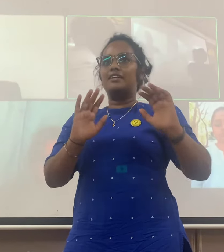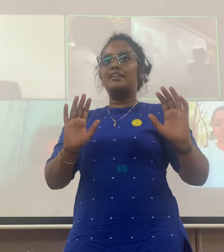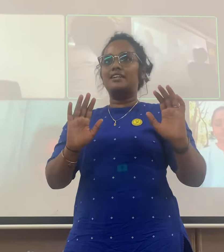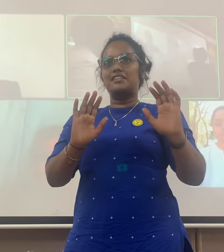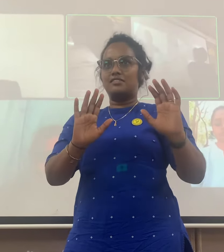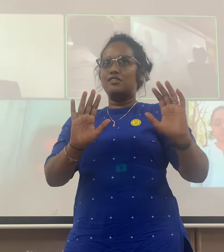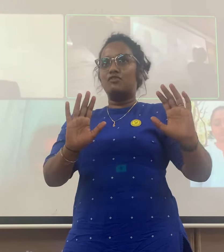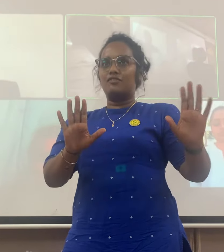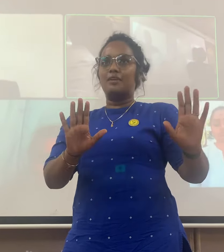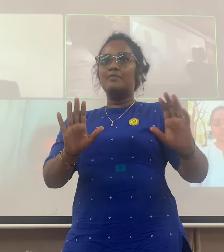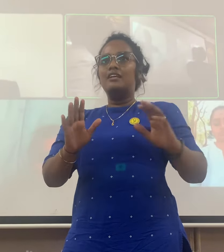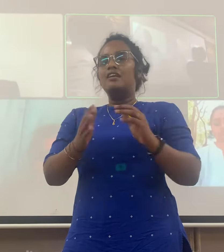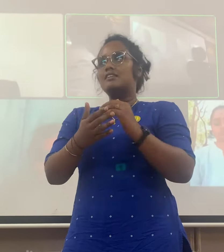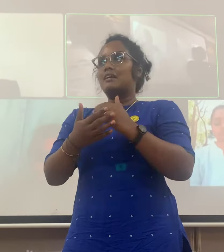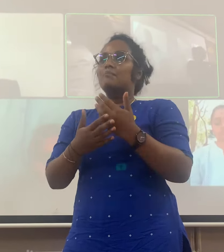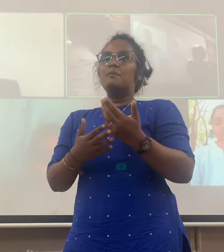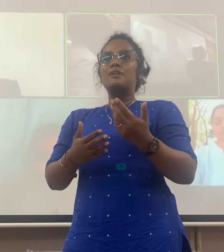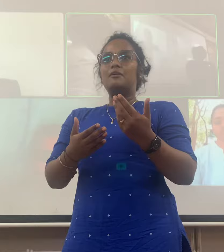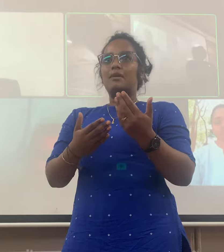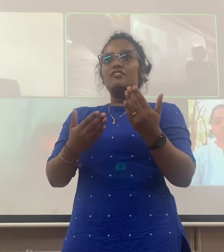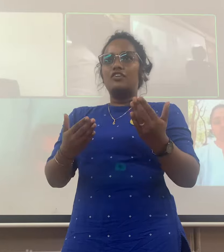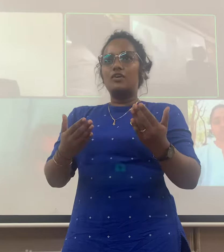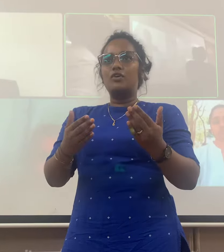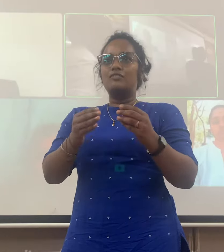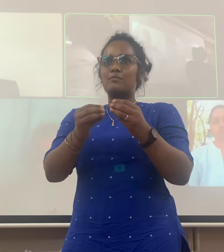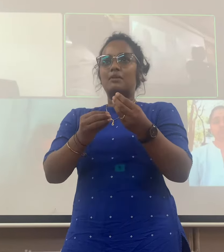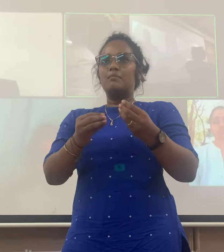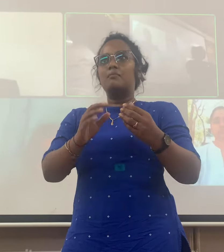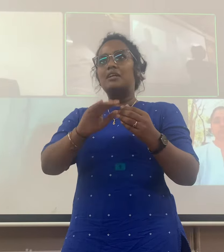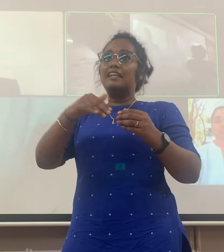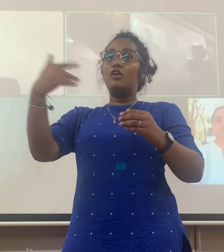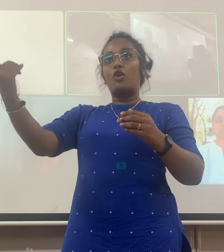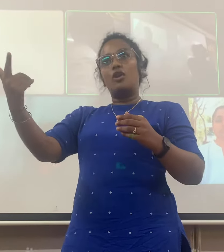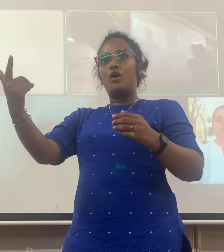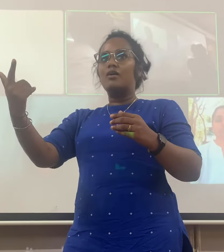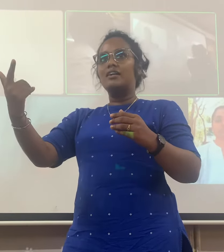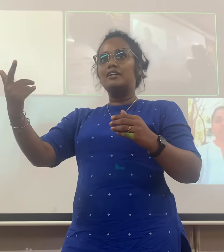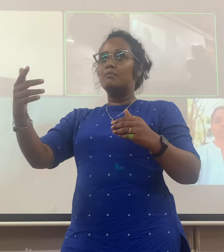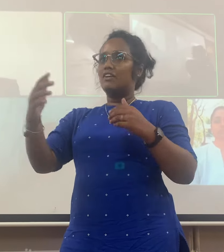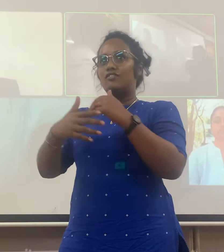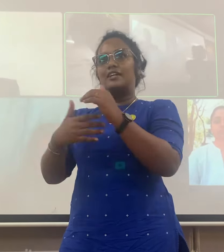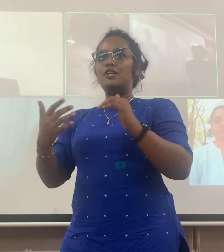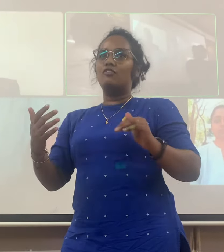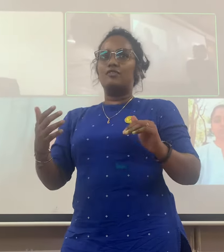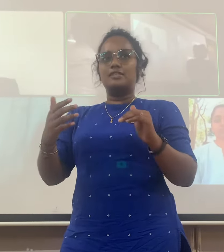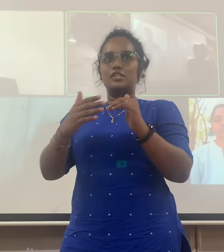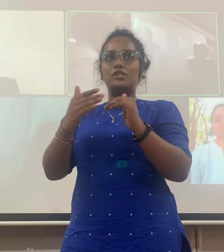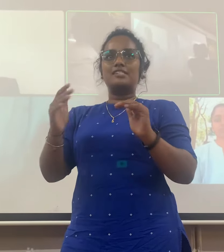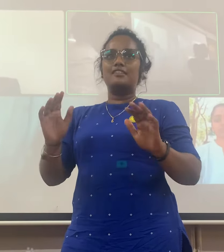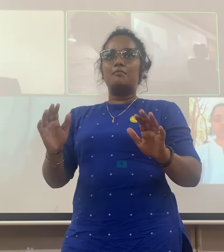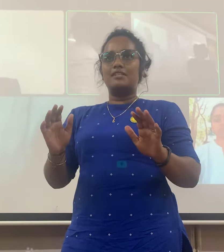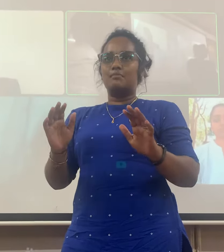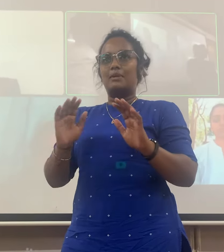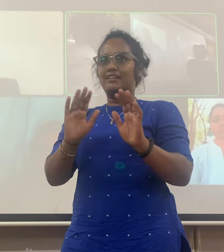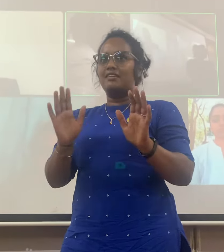in a successful way. Some people it might work out, but in long run, definitely you'll see the better